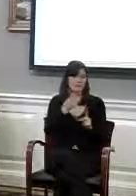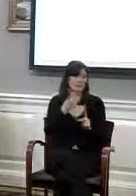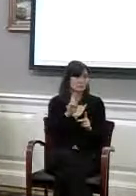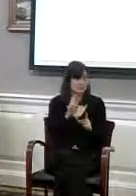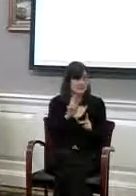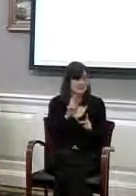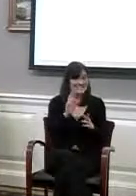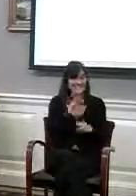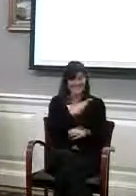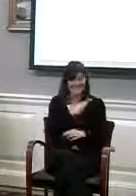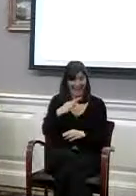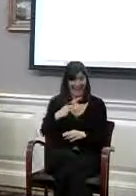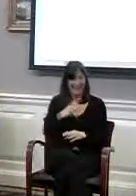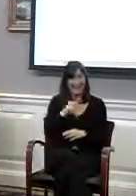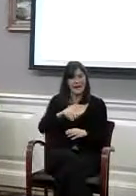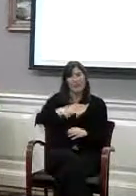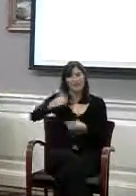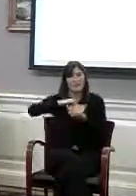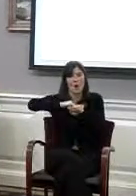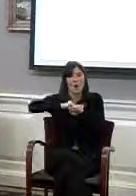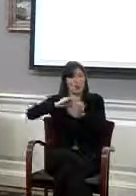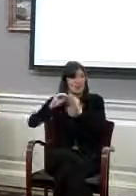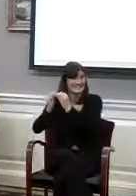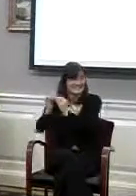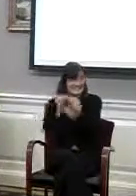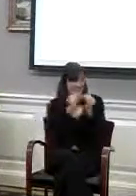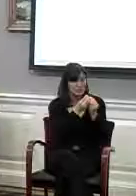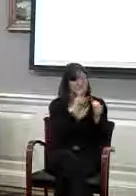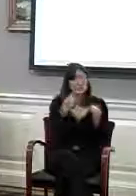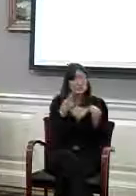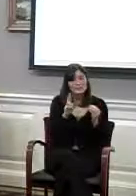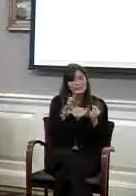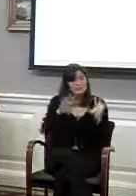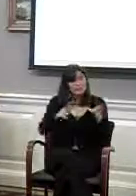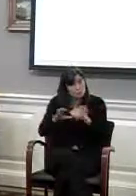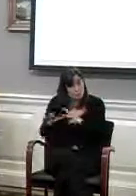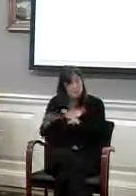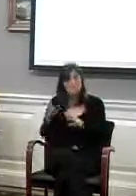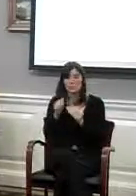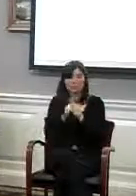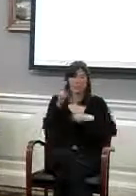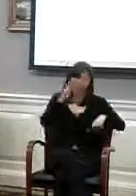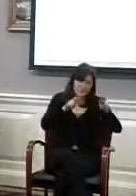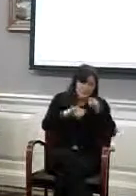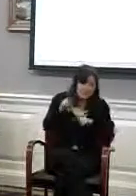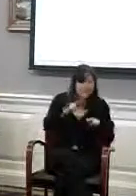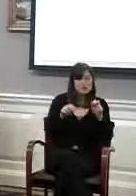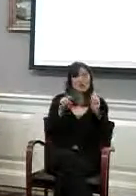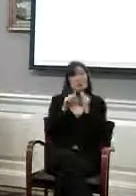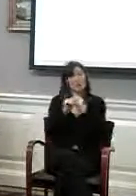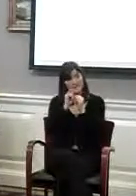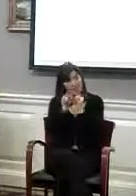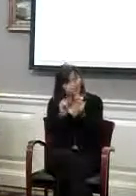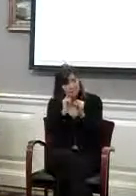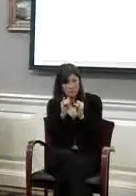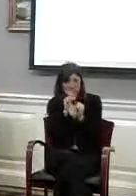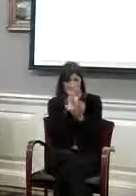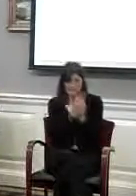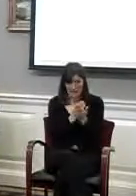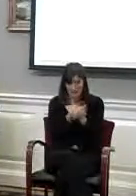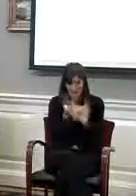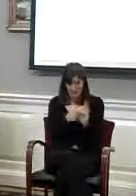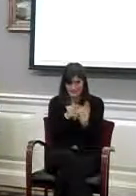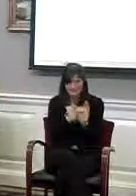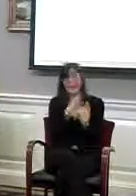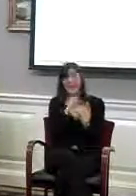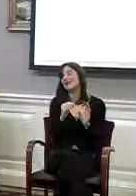and case studies of two human rights groups involving observations and interviews with a few of the participants and the trainer at the beginning